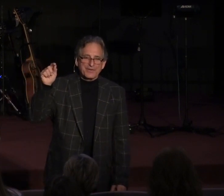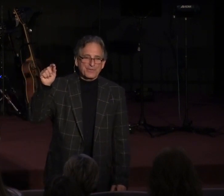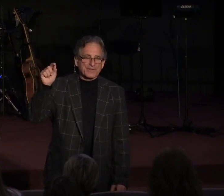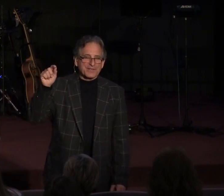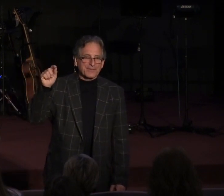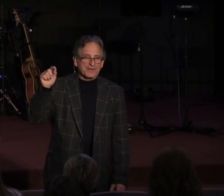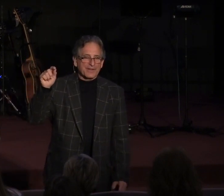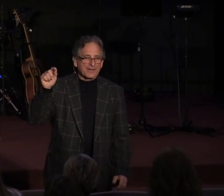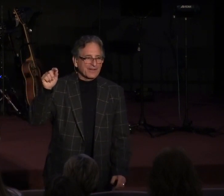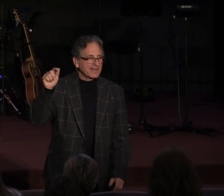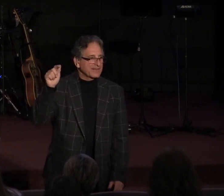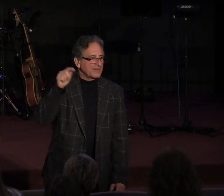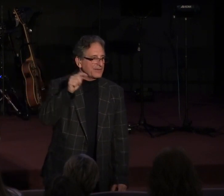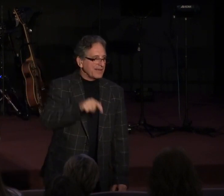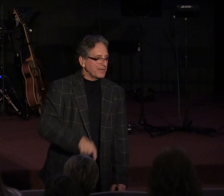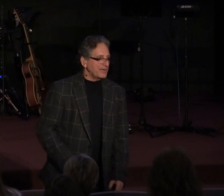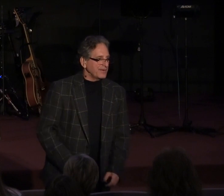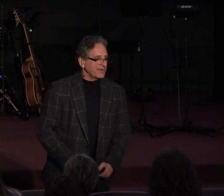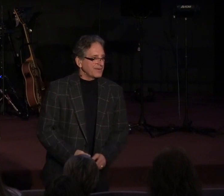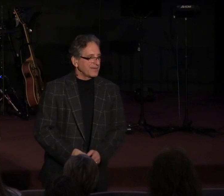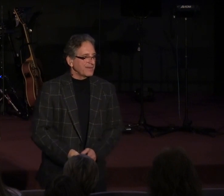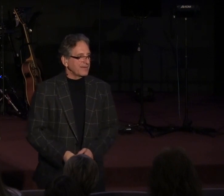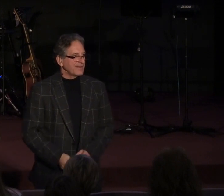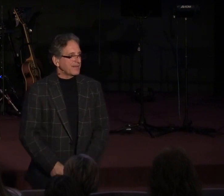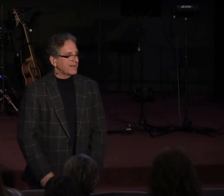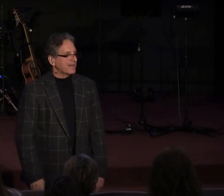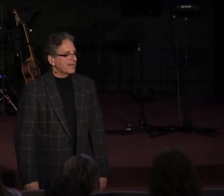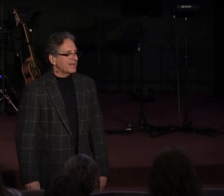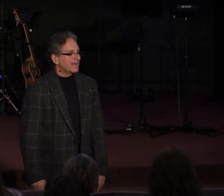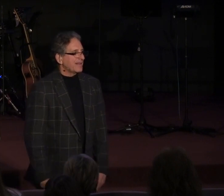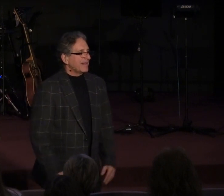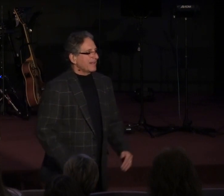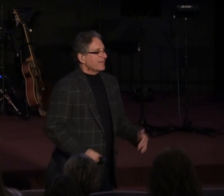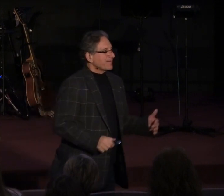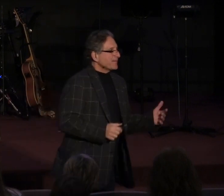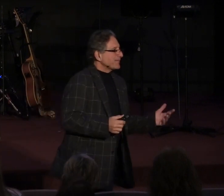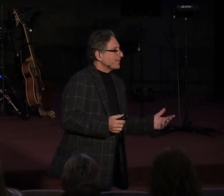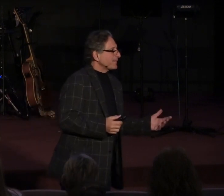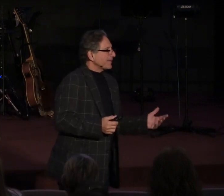Listen, wouldn't you want someone to do that with you?